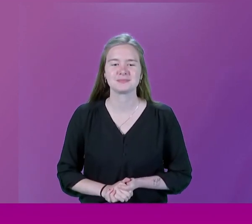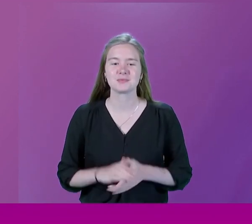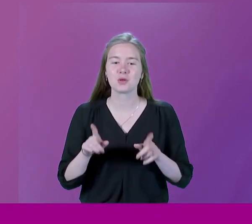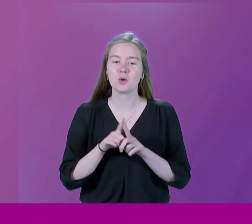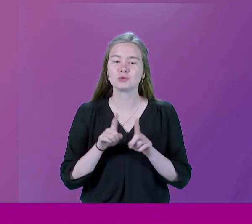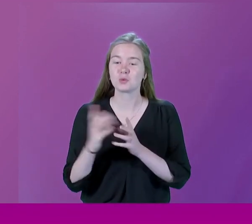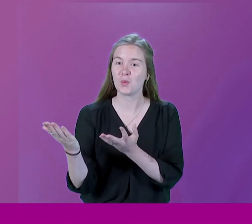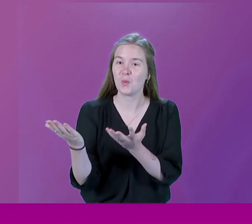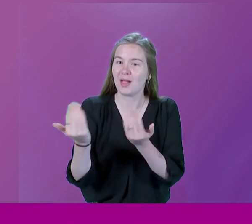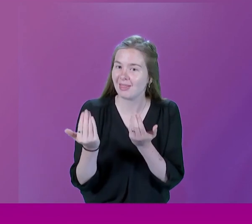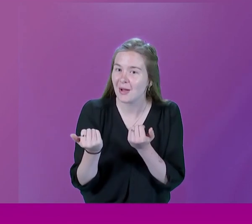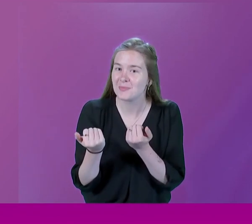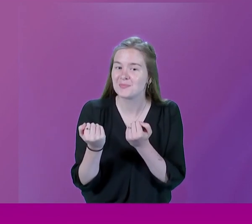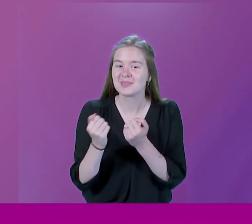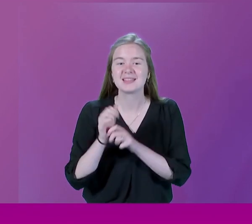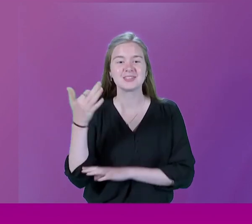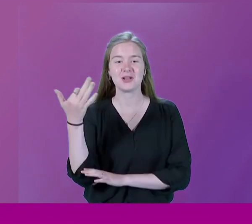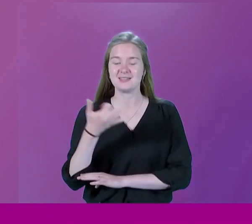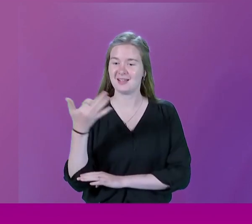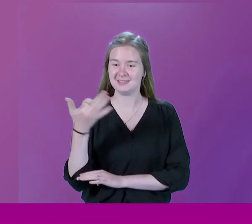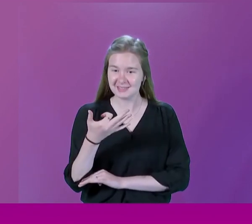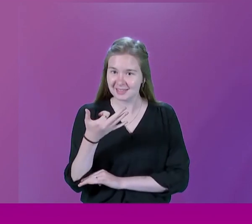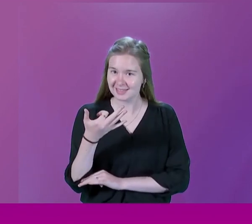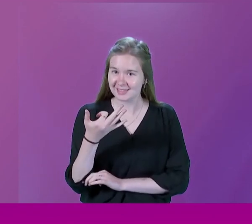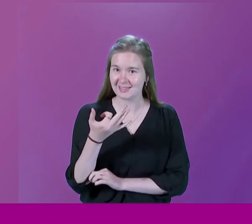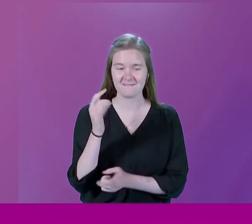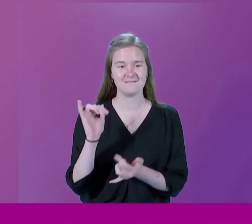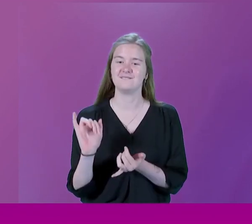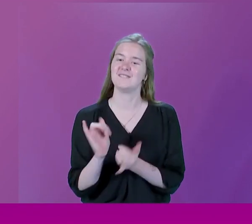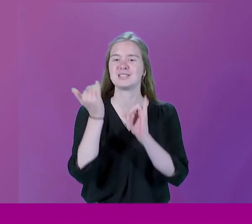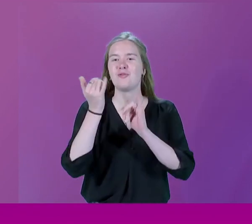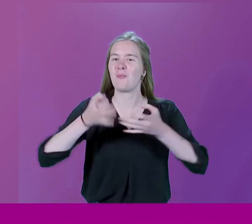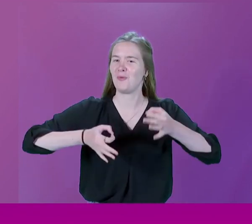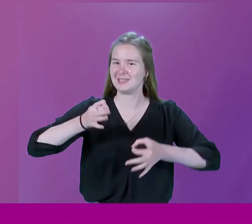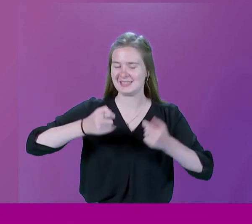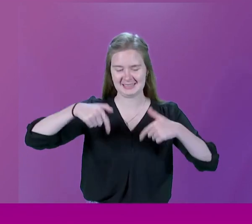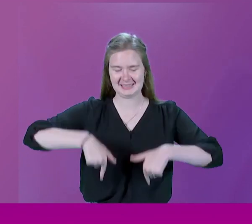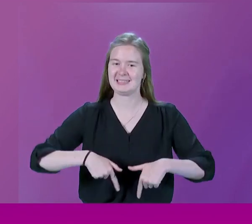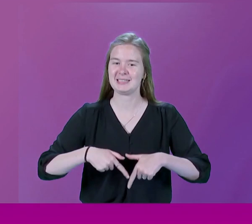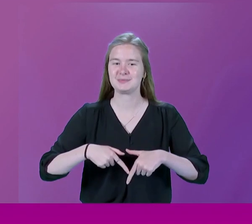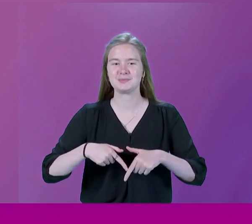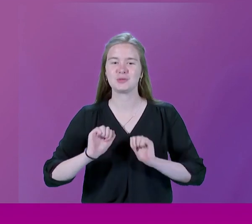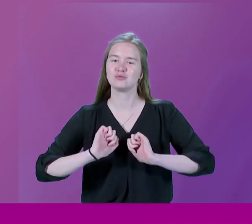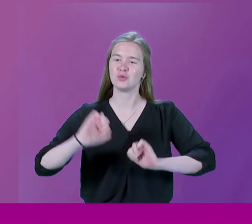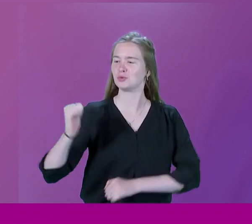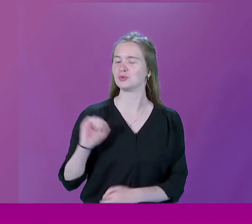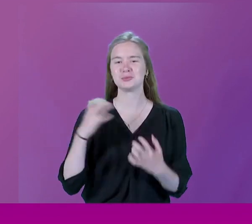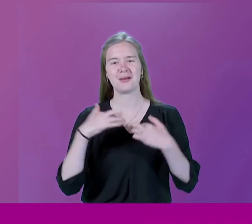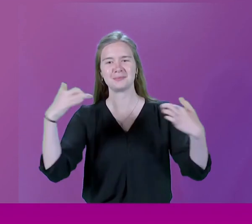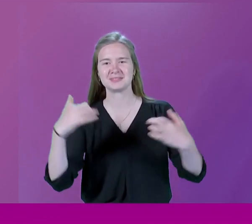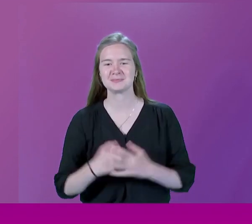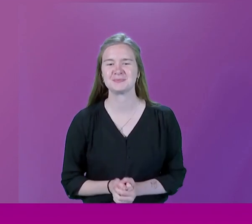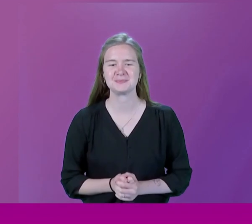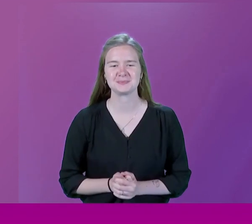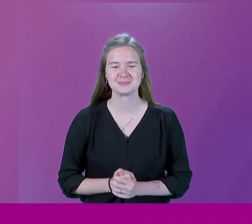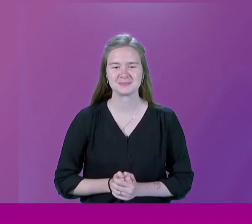should also welcome you to the 19th Festival of Politics here in your Scottish Parliament.